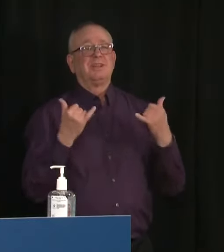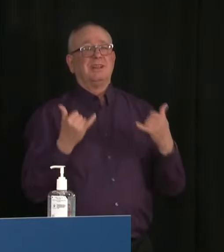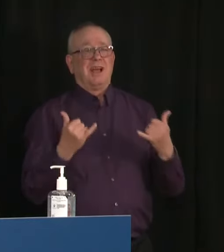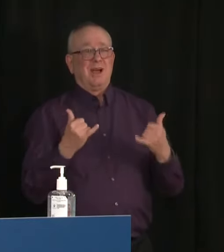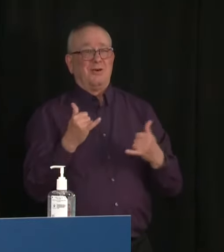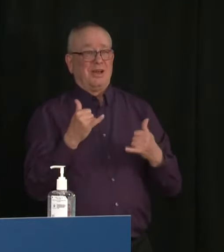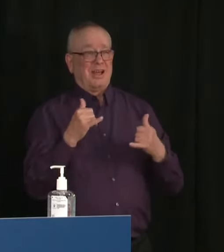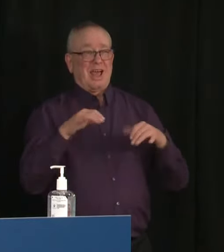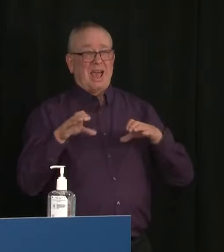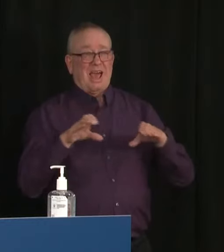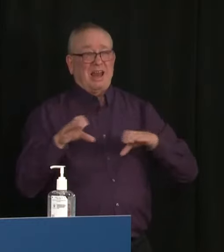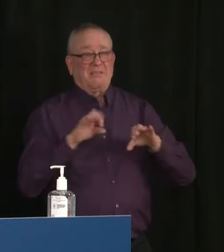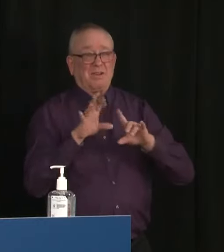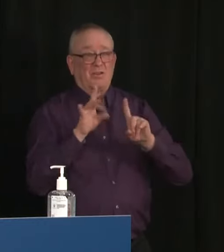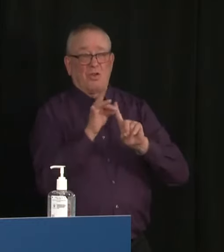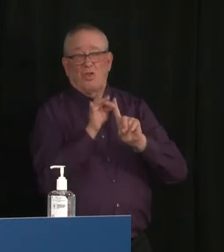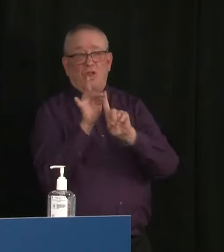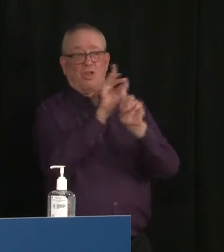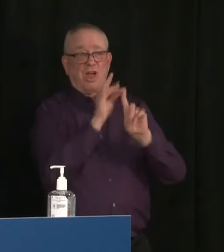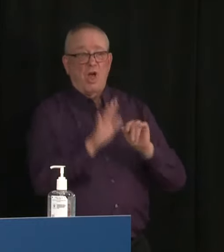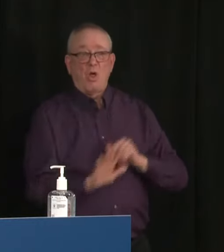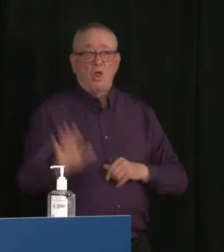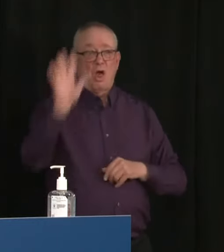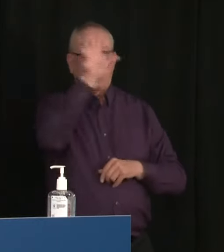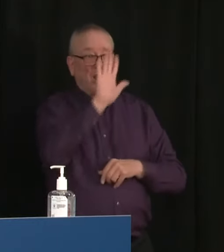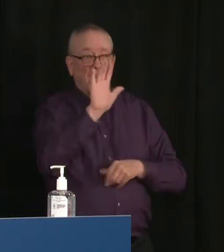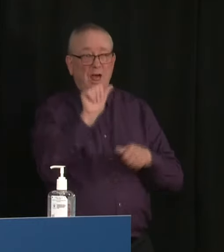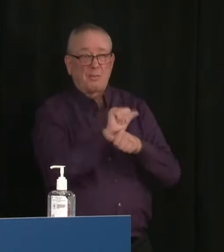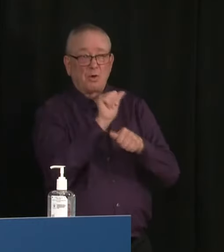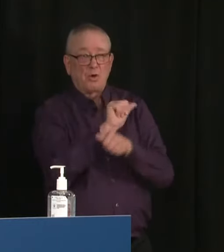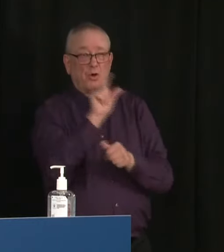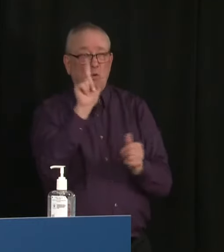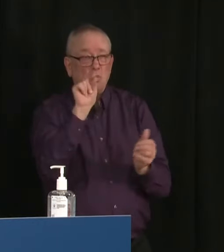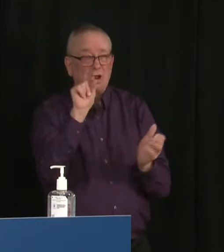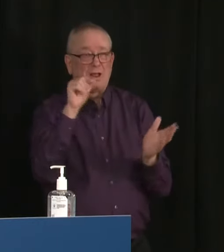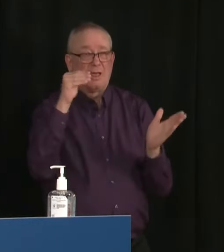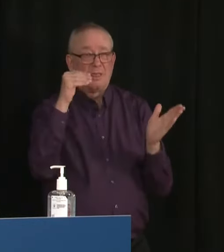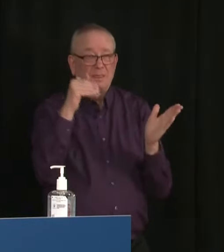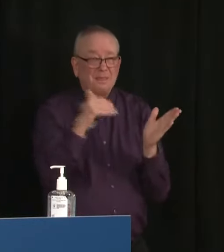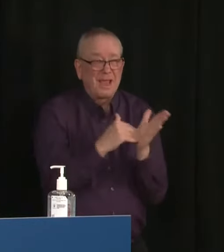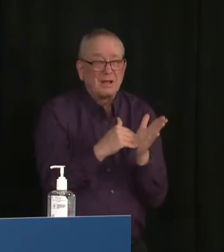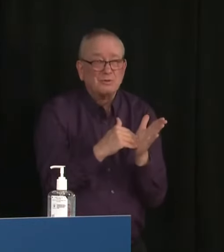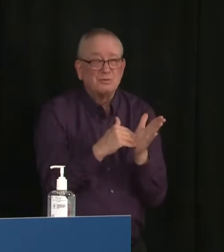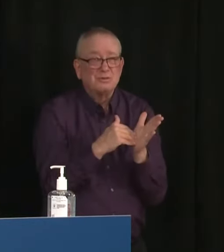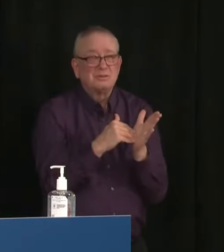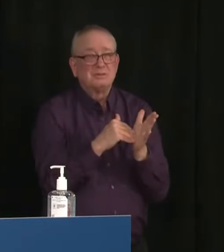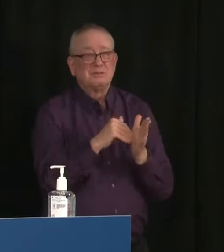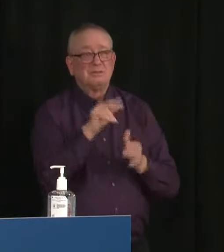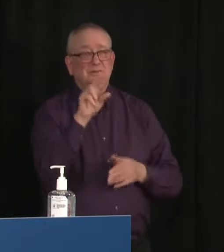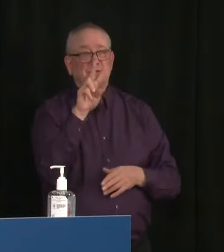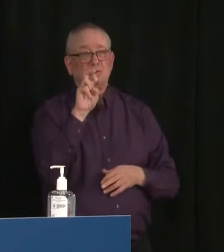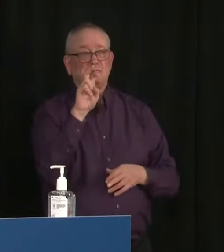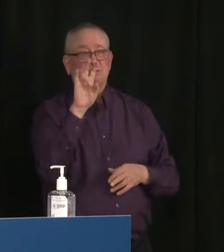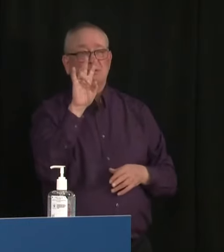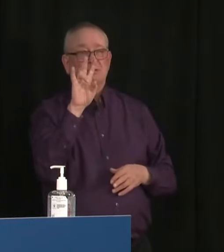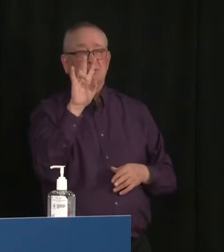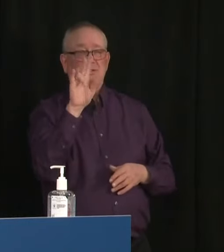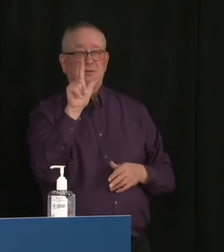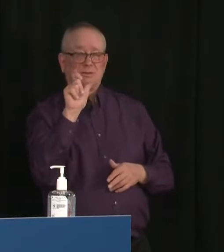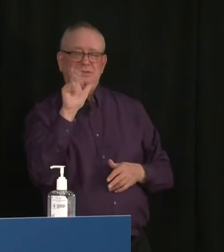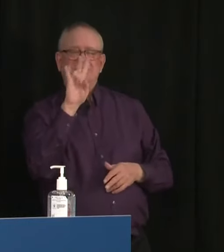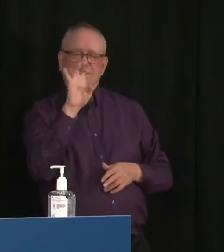There is no one source or sector that is driving this spread that we're seeing. It would be simpler if there were just one